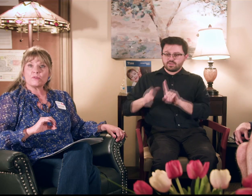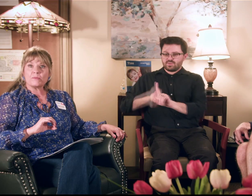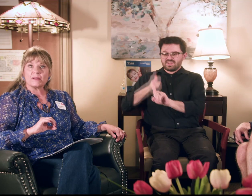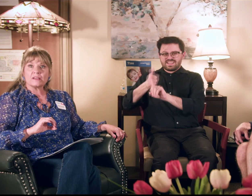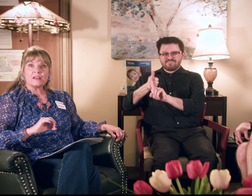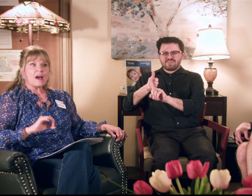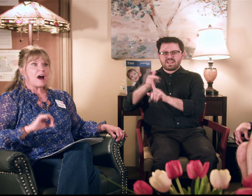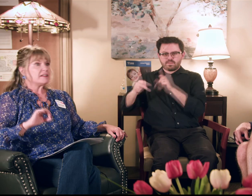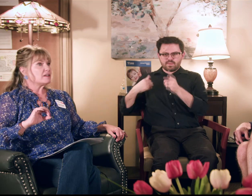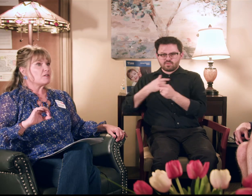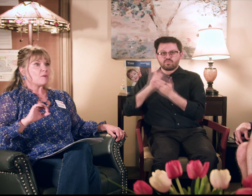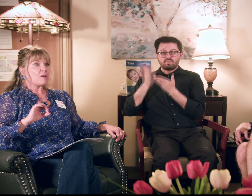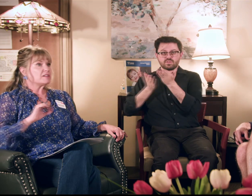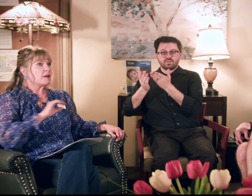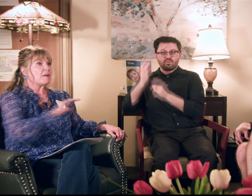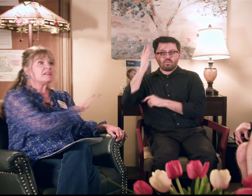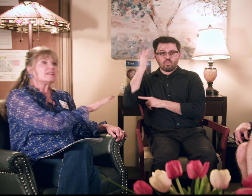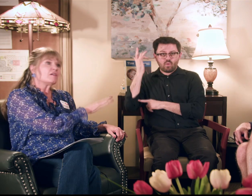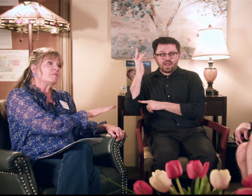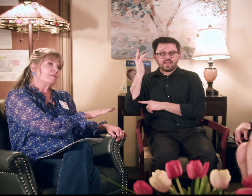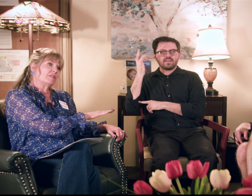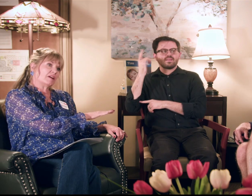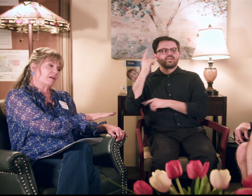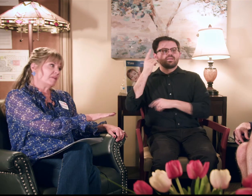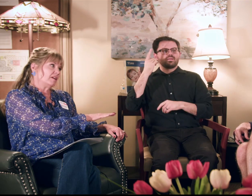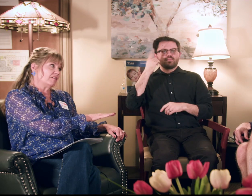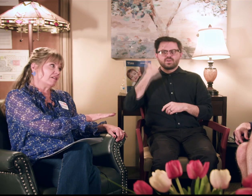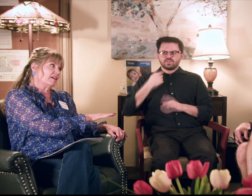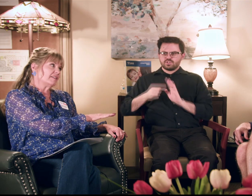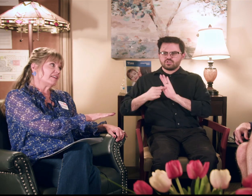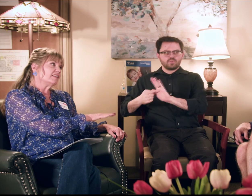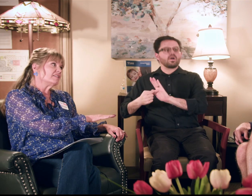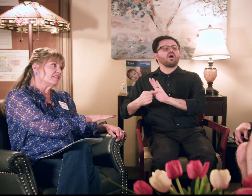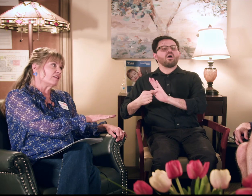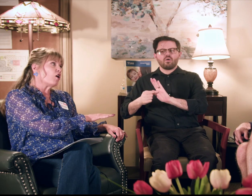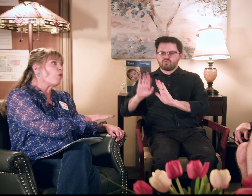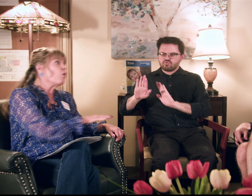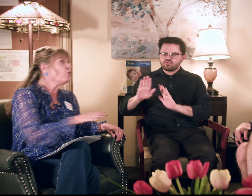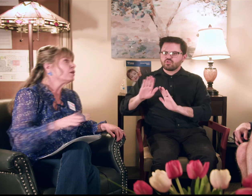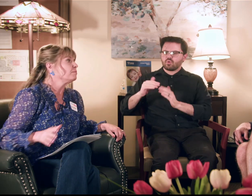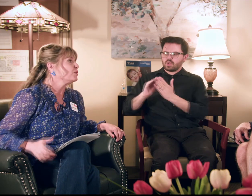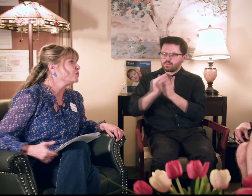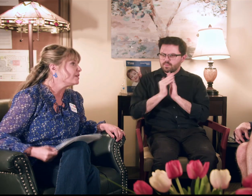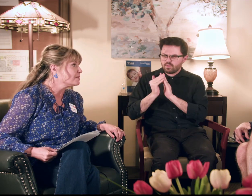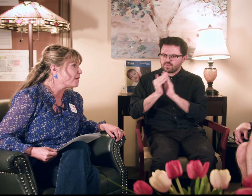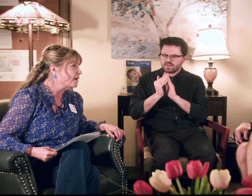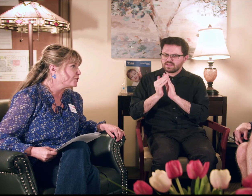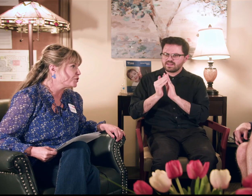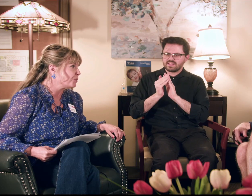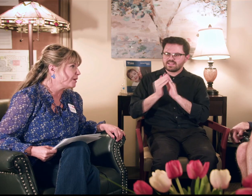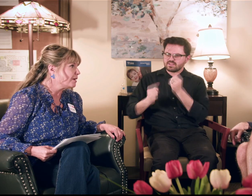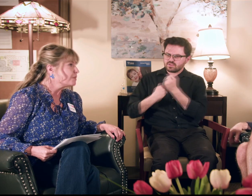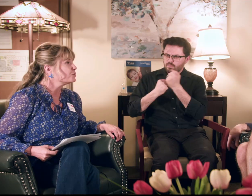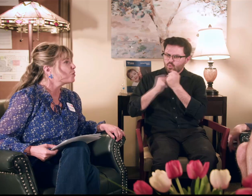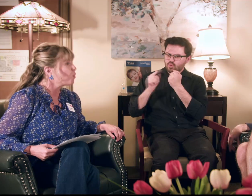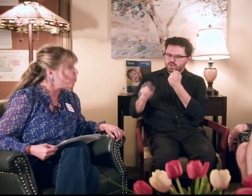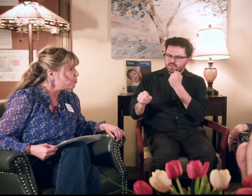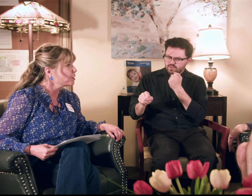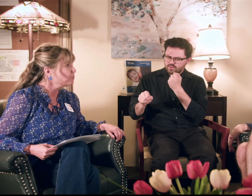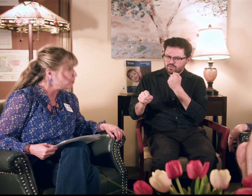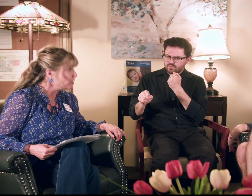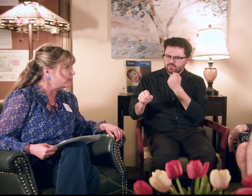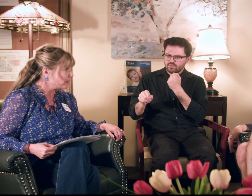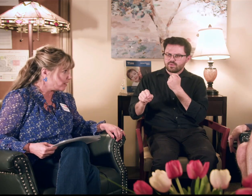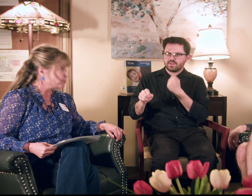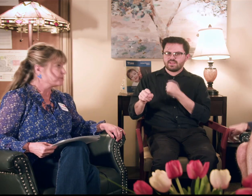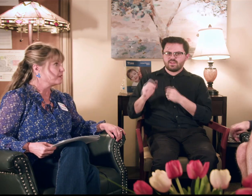Caring Neighbor movement. I tell them all the time, I tell the people that come in here, I say, listen, a whole community is behind you. There's a